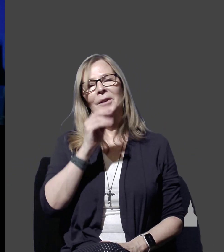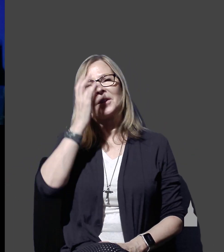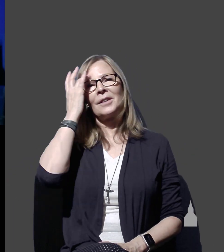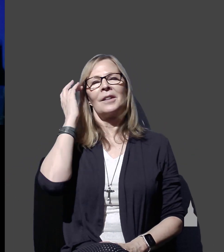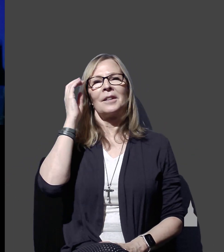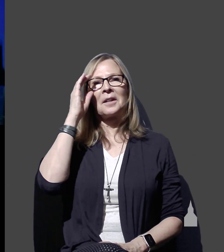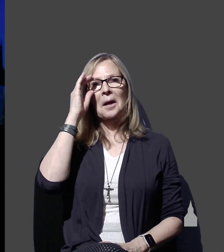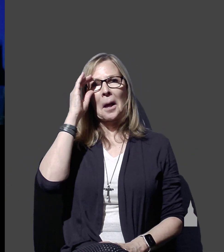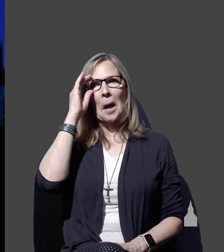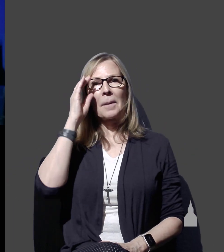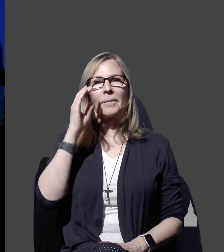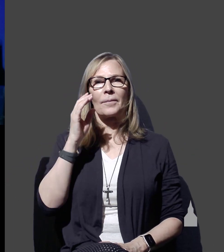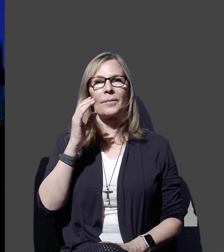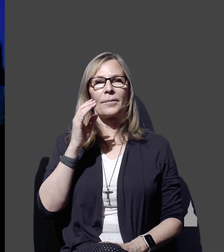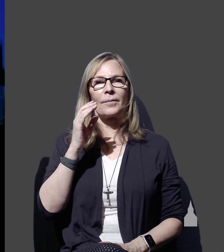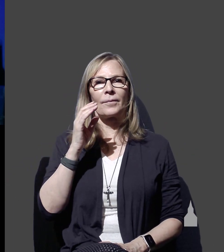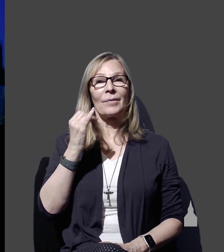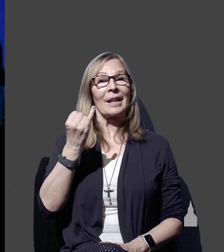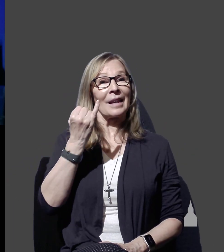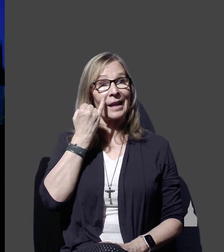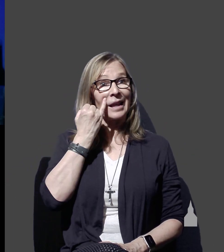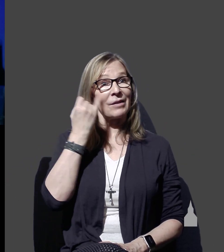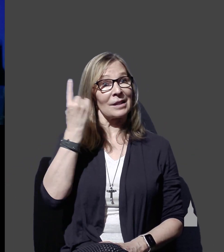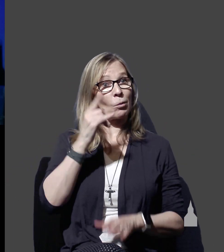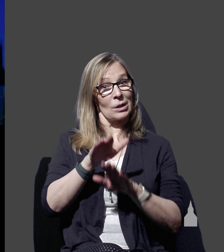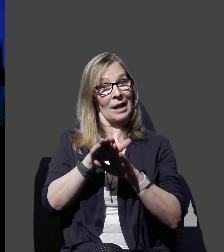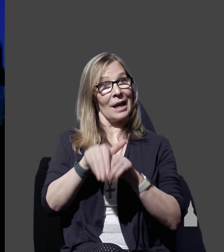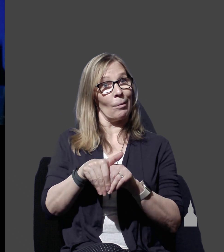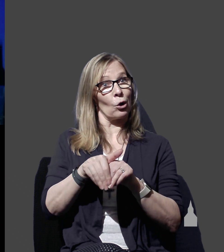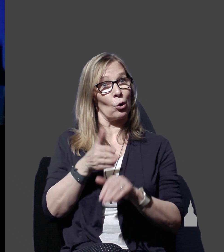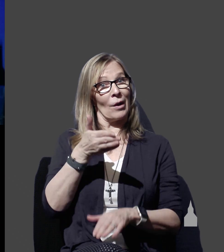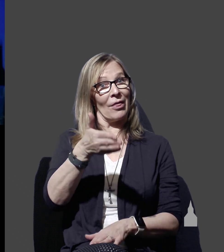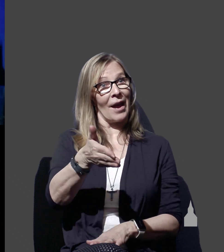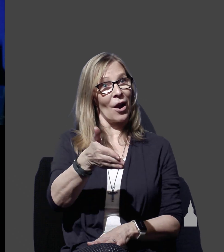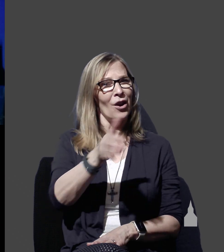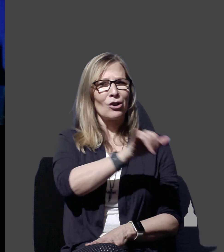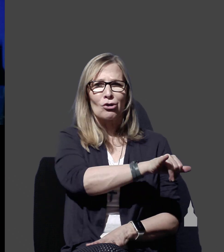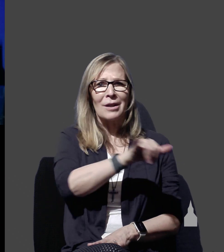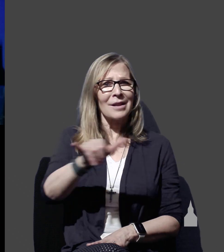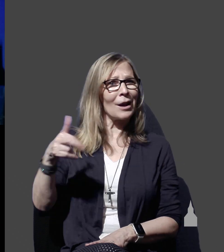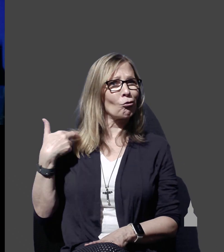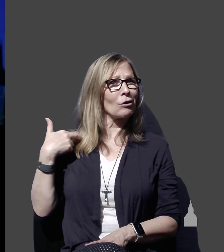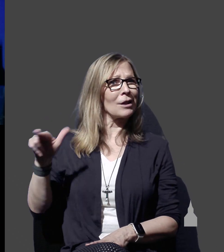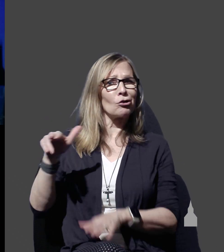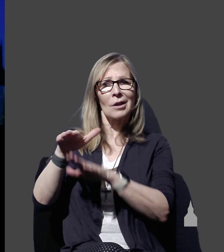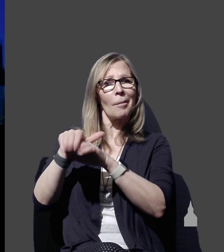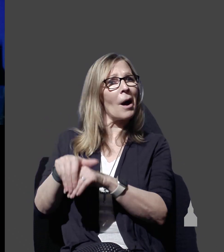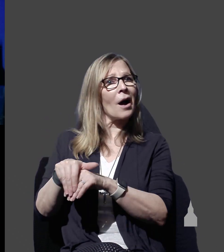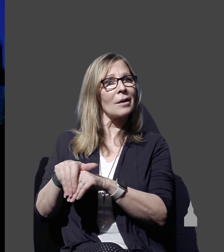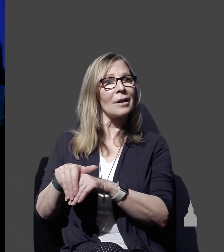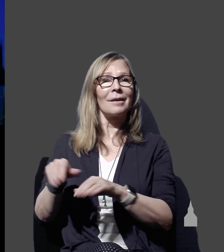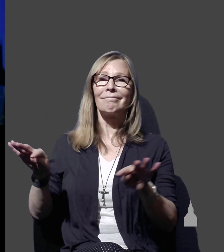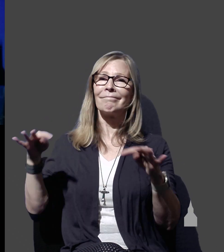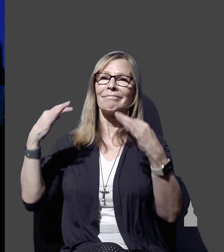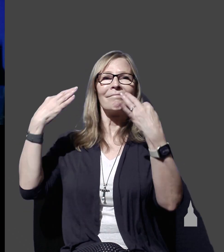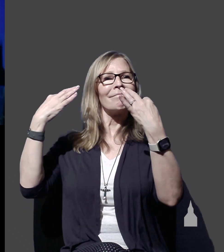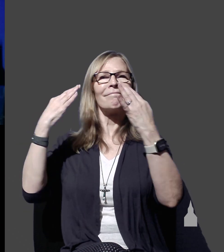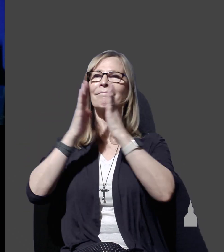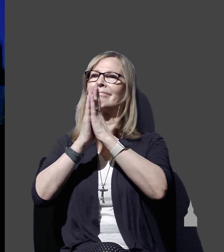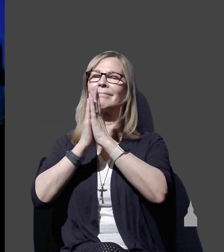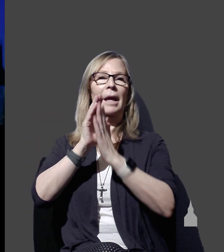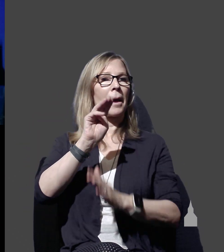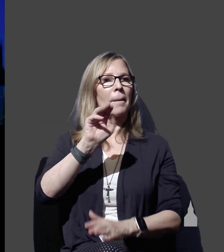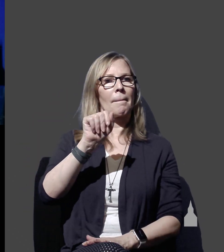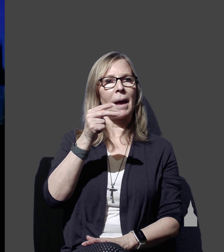Somebody who's a hypocrite in the workplace, it's like the religious hypocrisy of people that just wanted to be seen by men. For